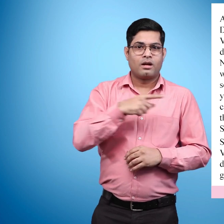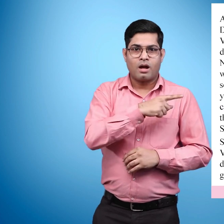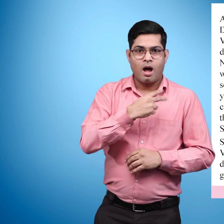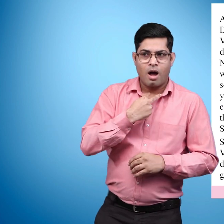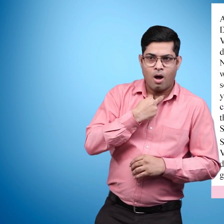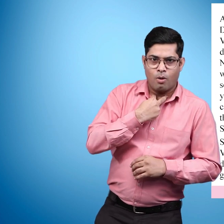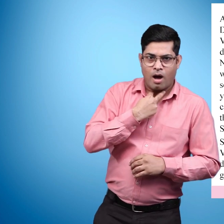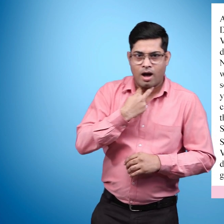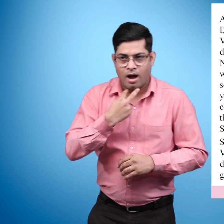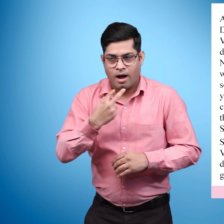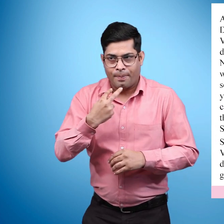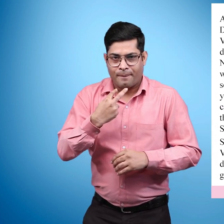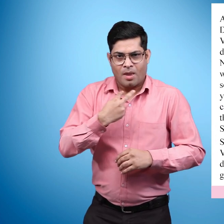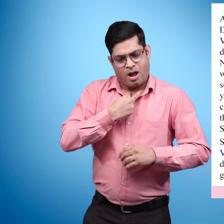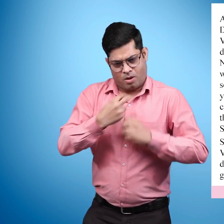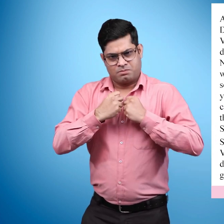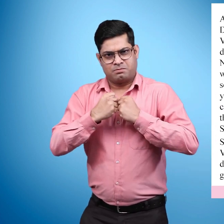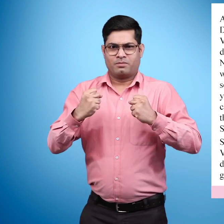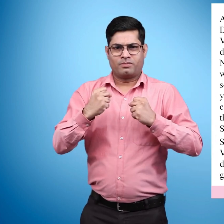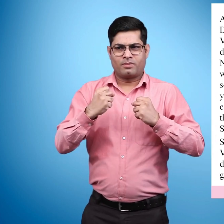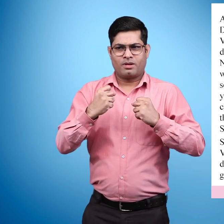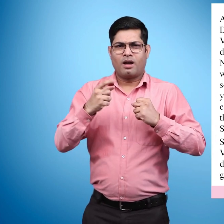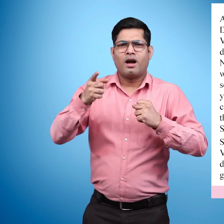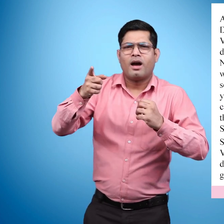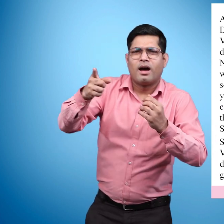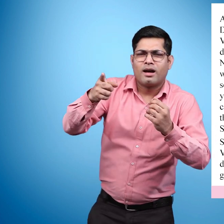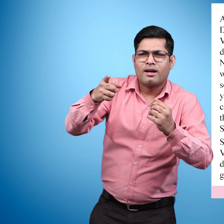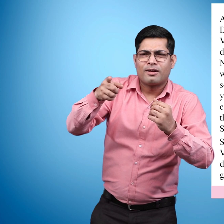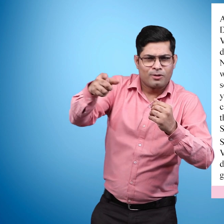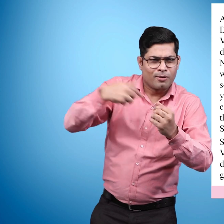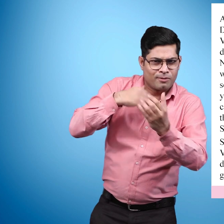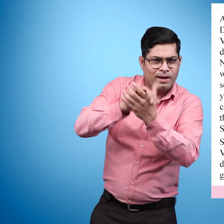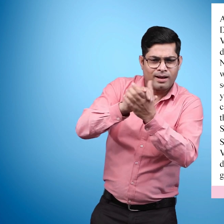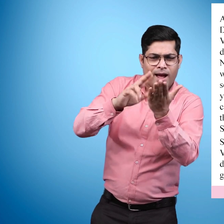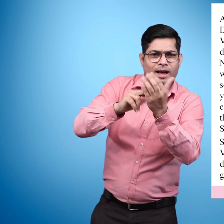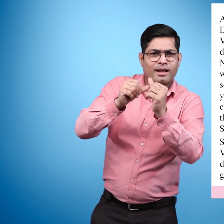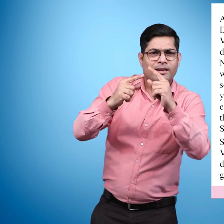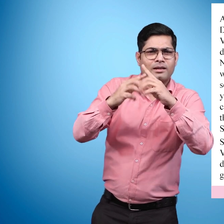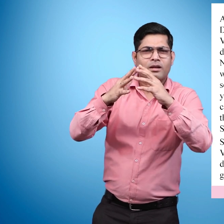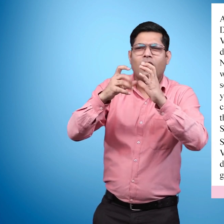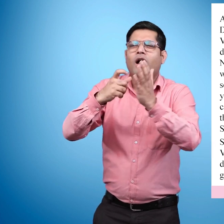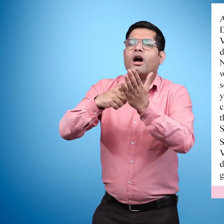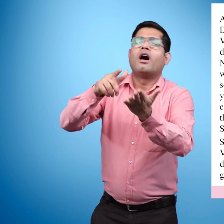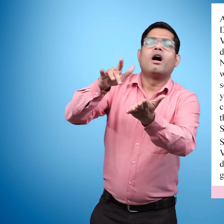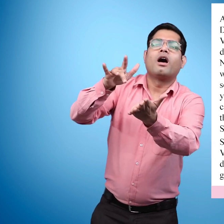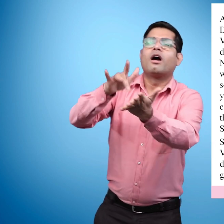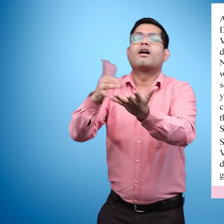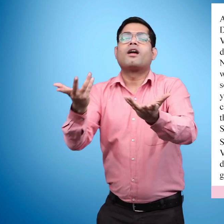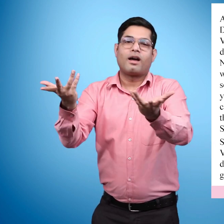Trying to sound brave, he called back, "Oh, where are you, my dear Natwar?